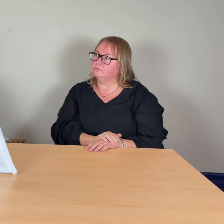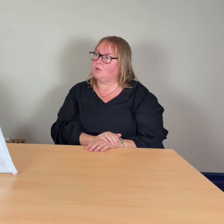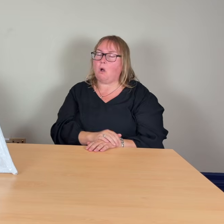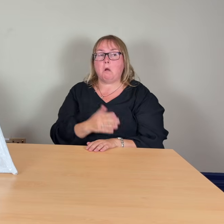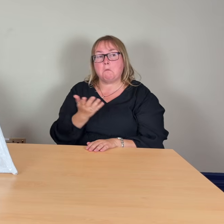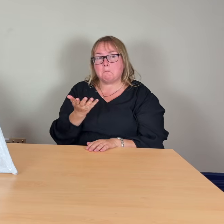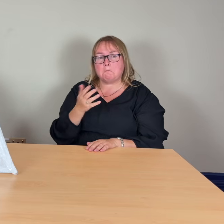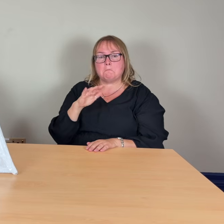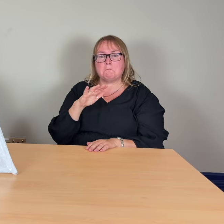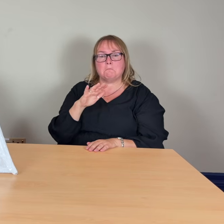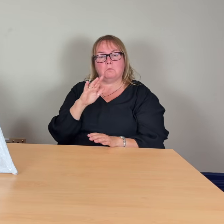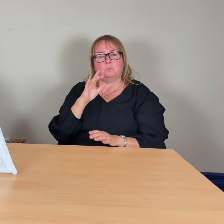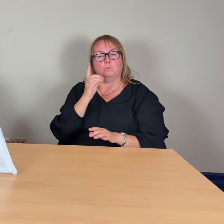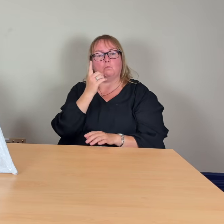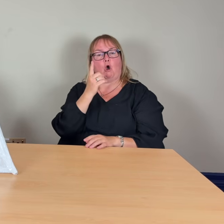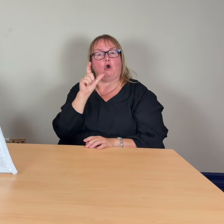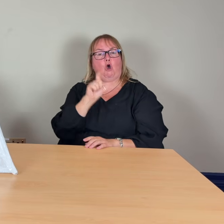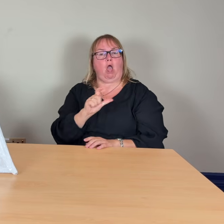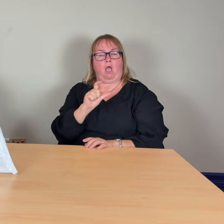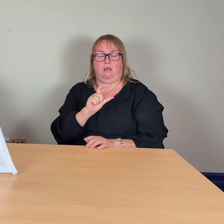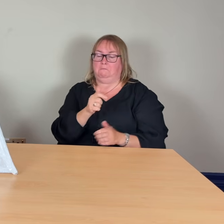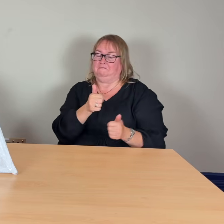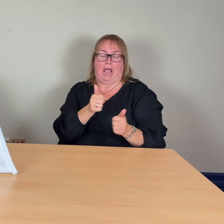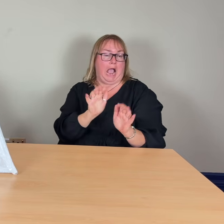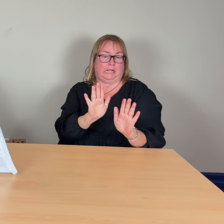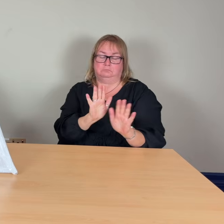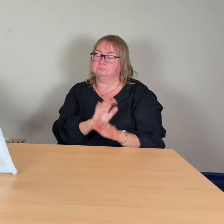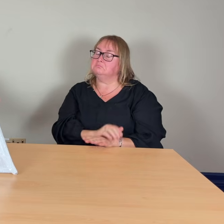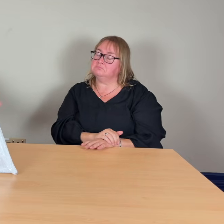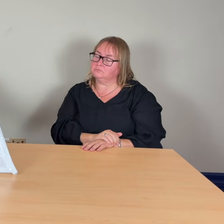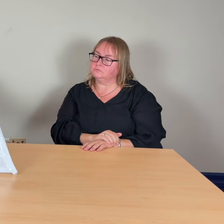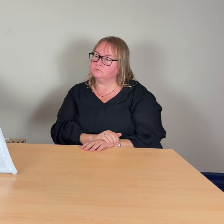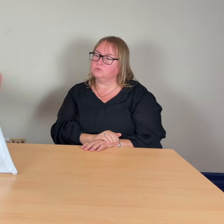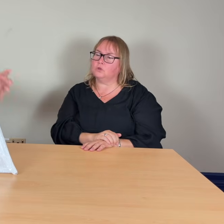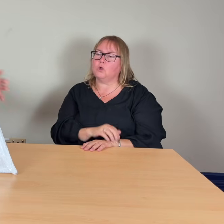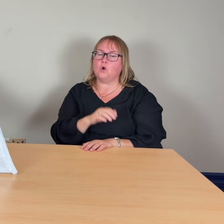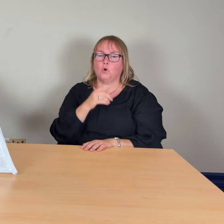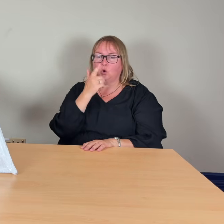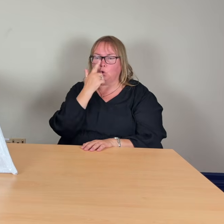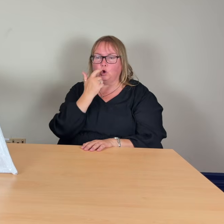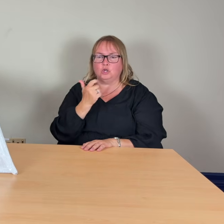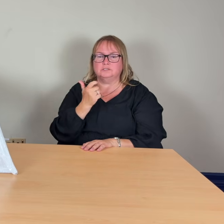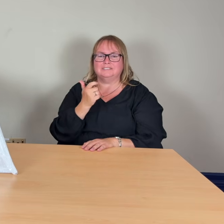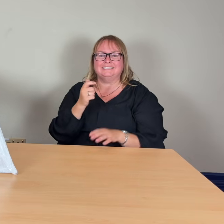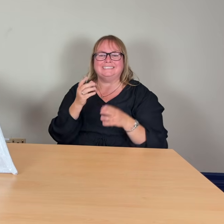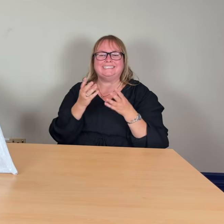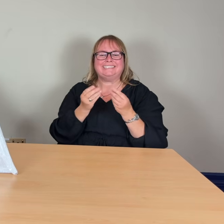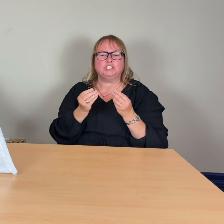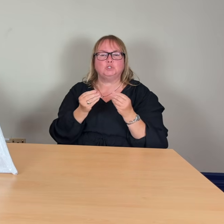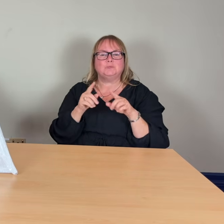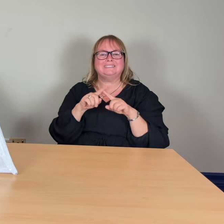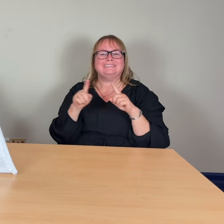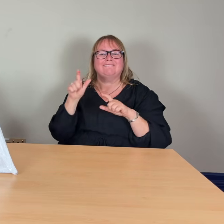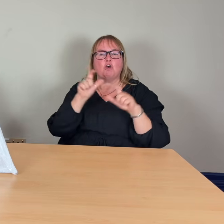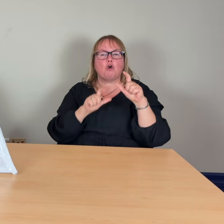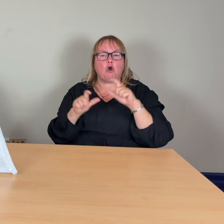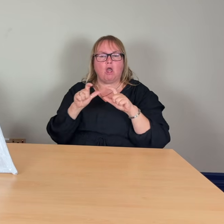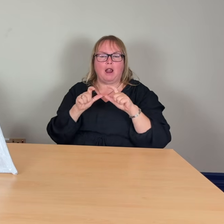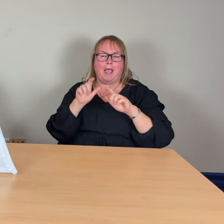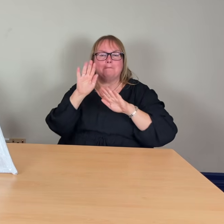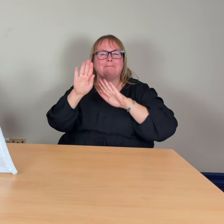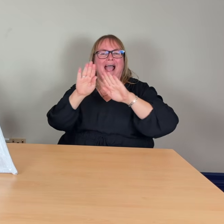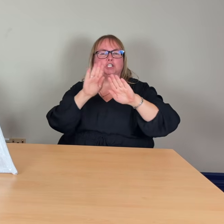If you wanted it to be a single colour, absolutely fine. If you wanted to do tissue in lots of different colours, like a